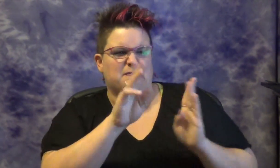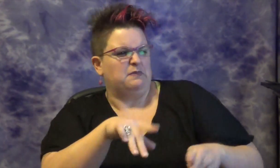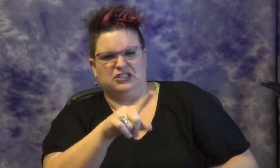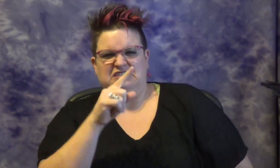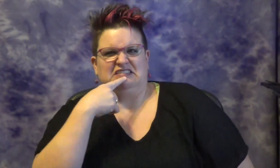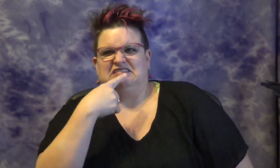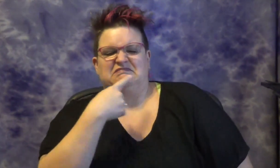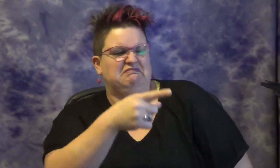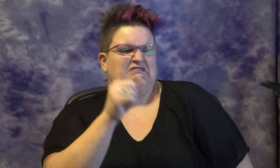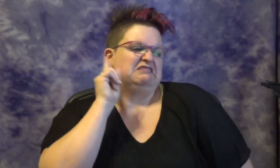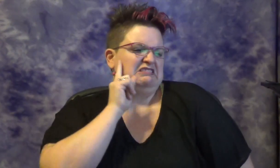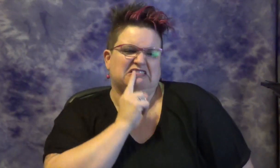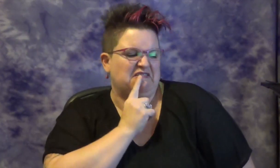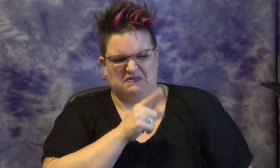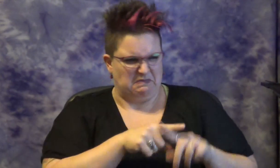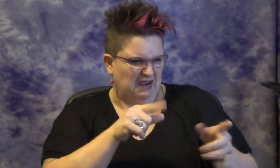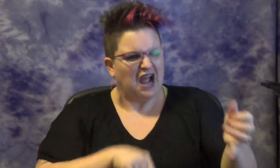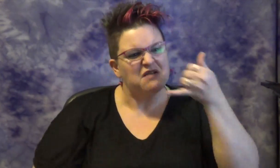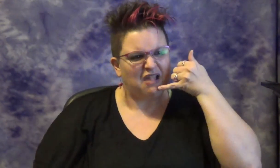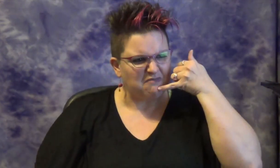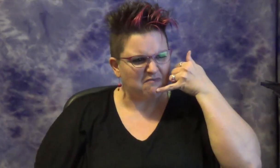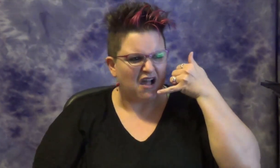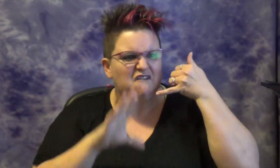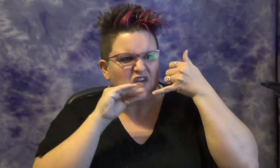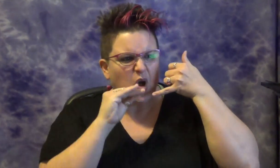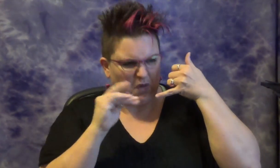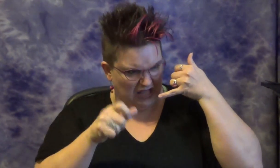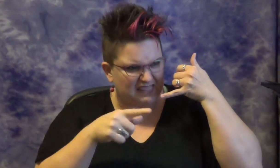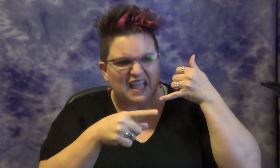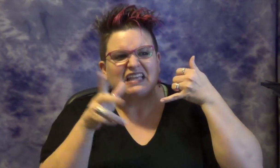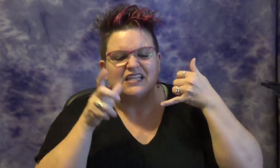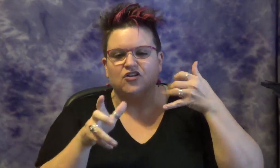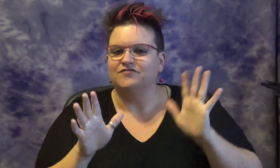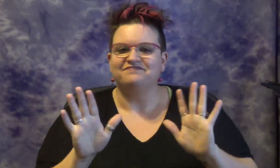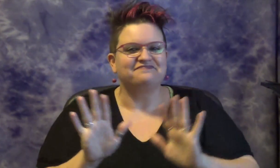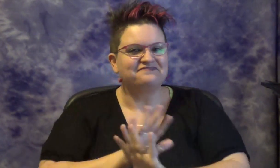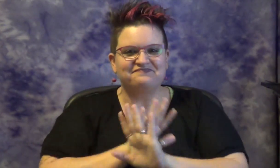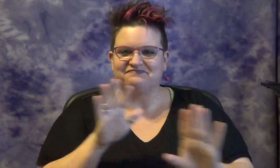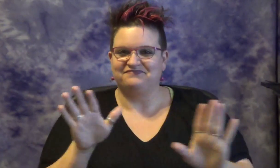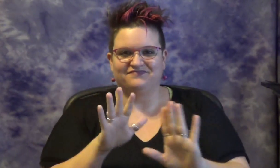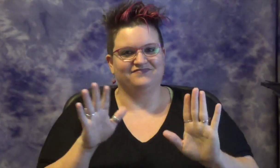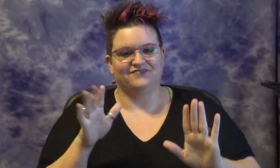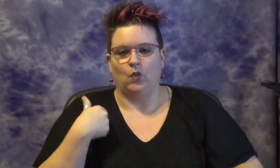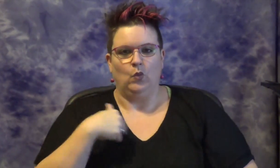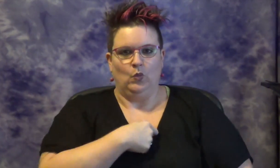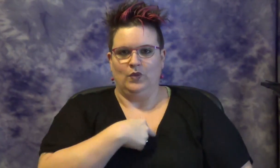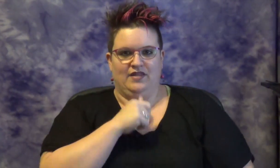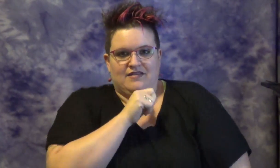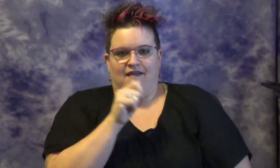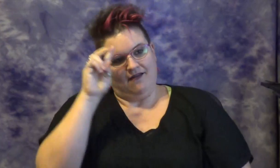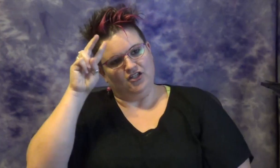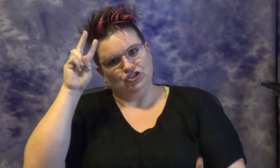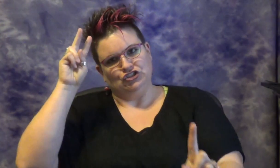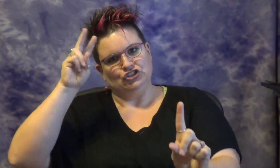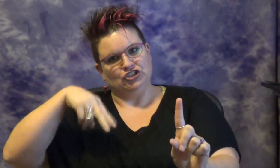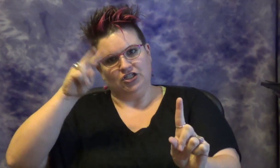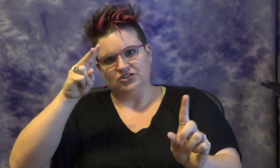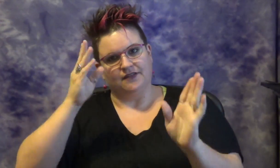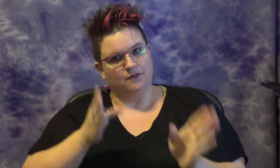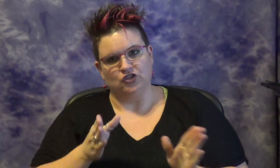Sometimes interpreters will say, oh, that person talks on the phone. They are not deaf. But we are